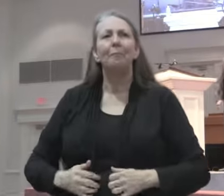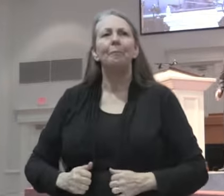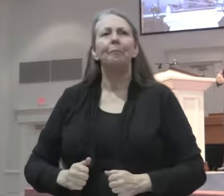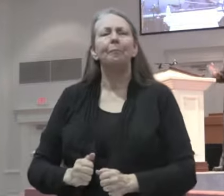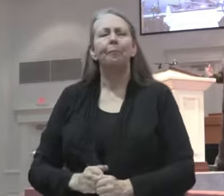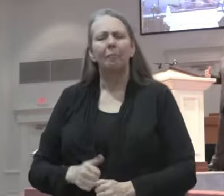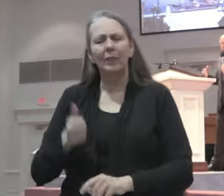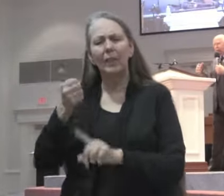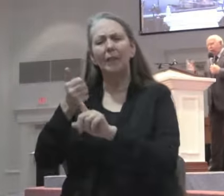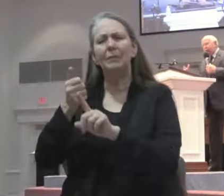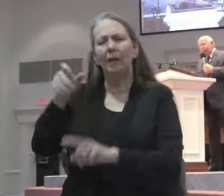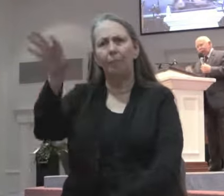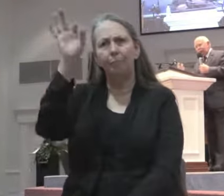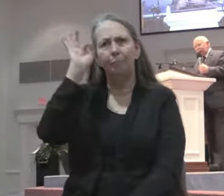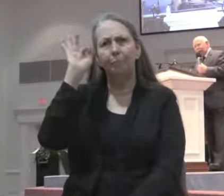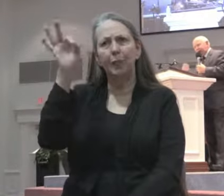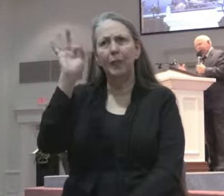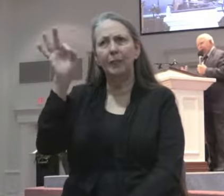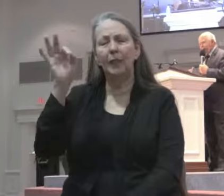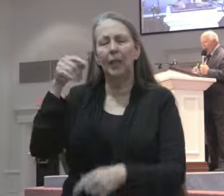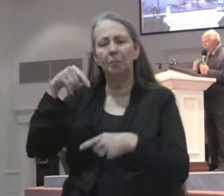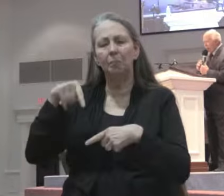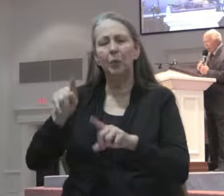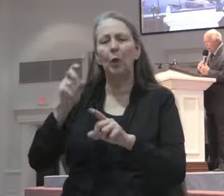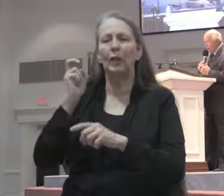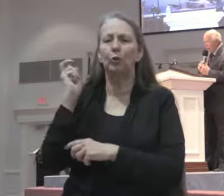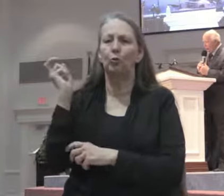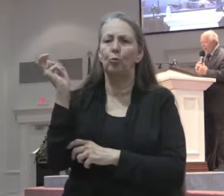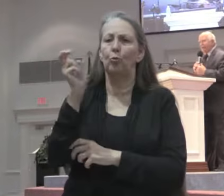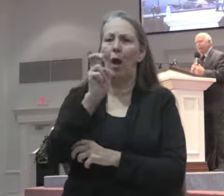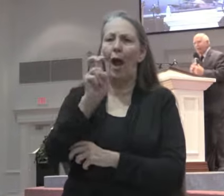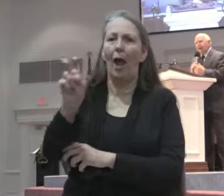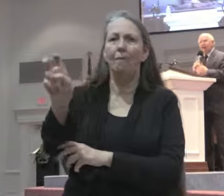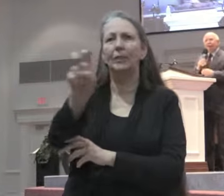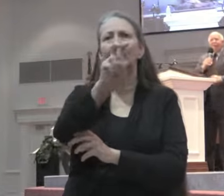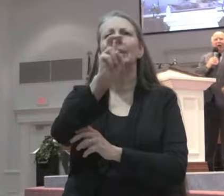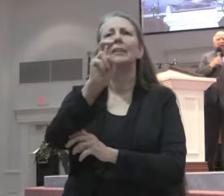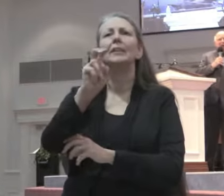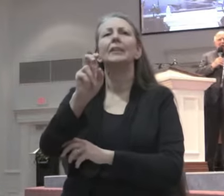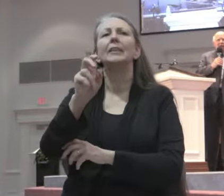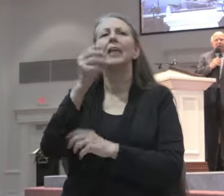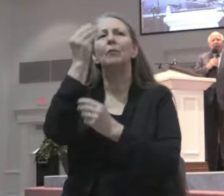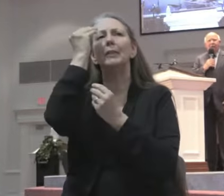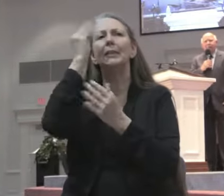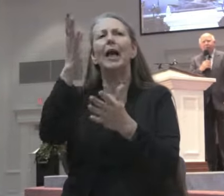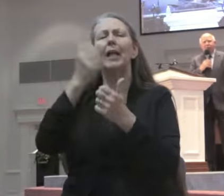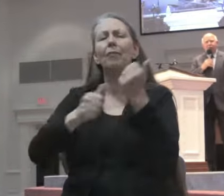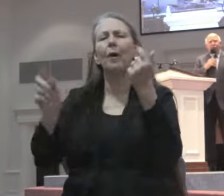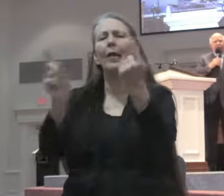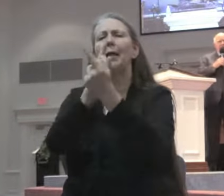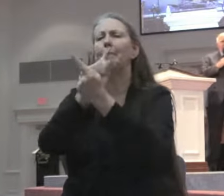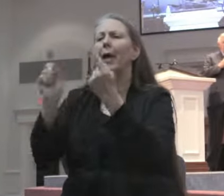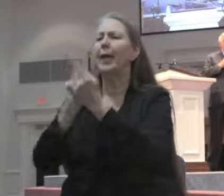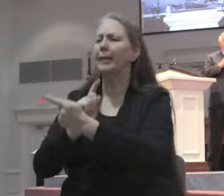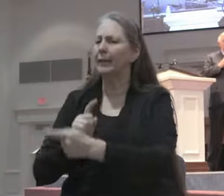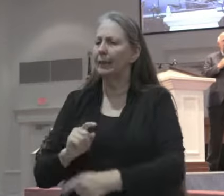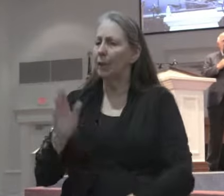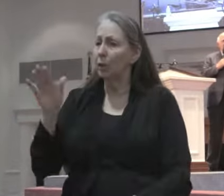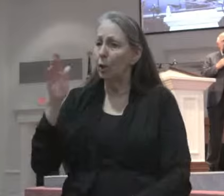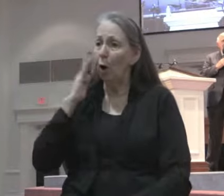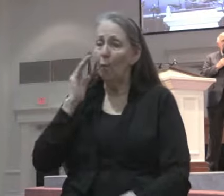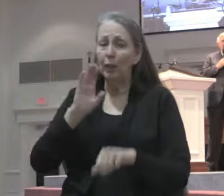went off preaching, and in the course of his travels, he was telling everybody that he met about the church at